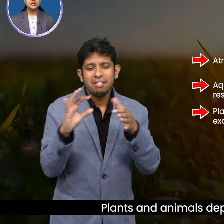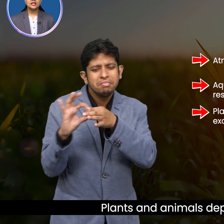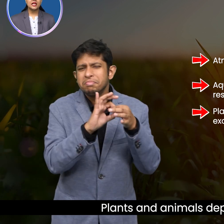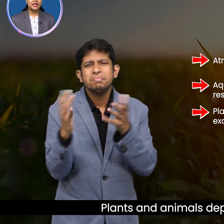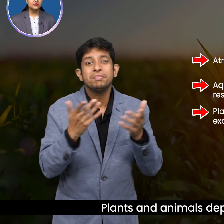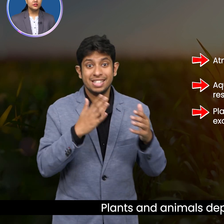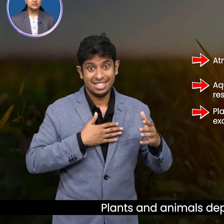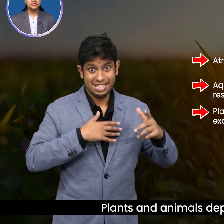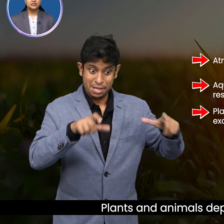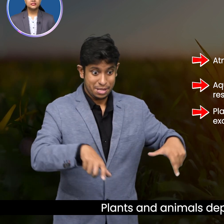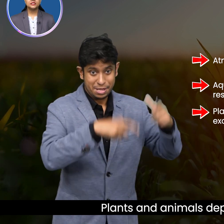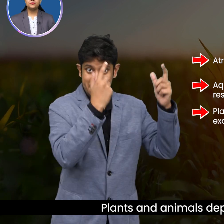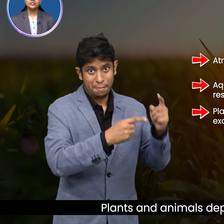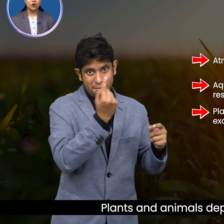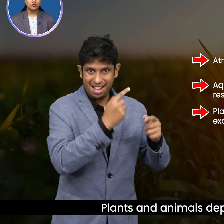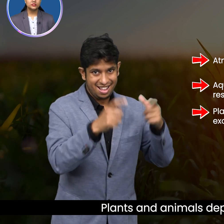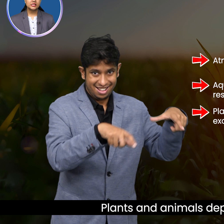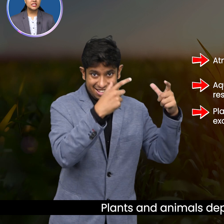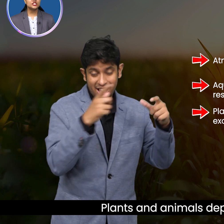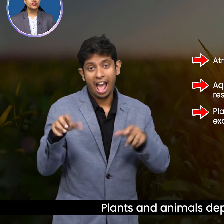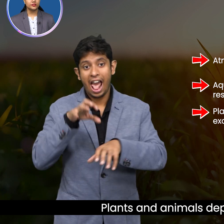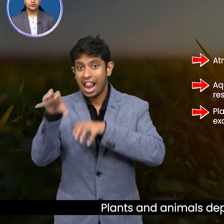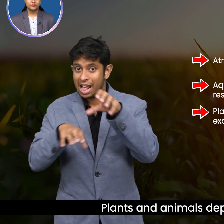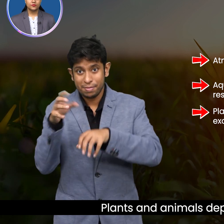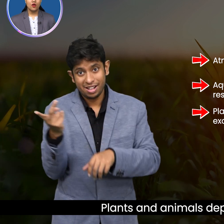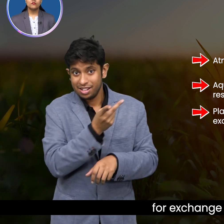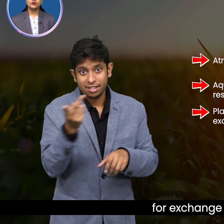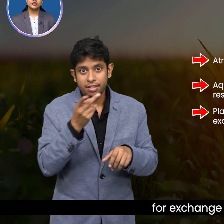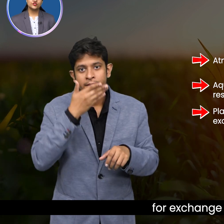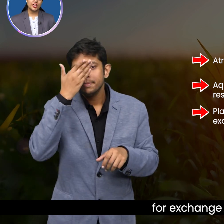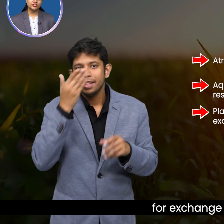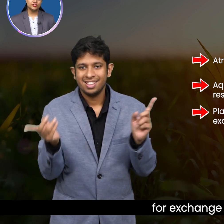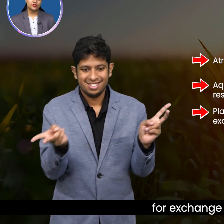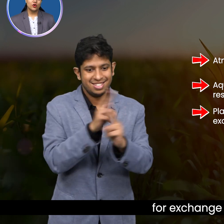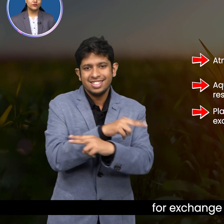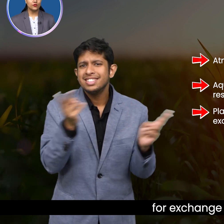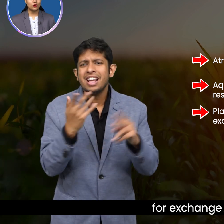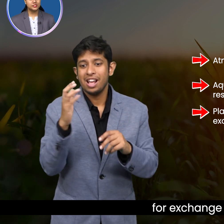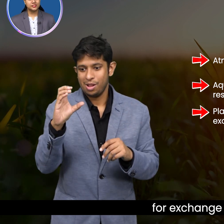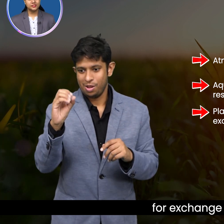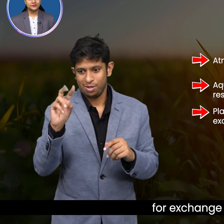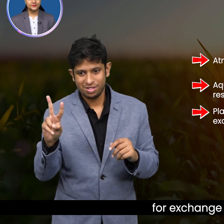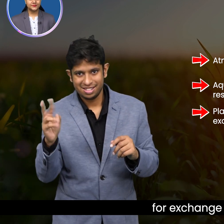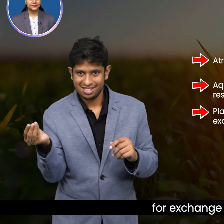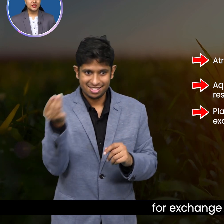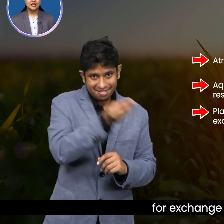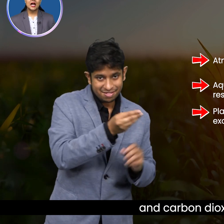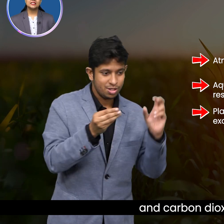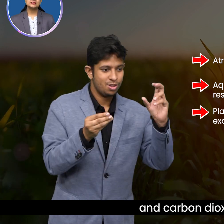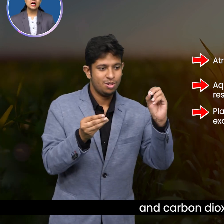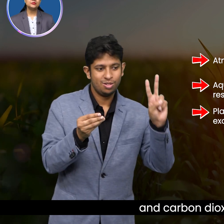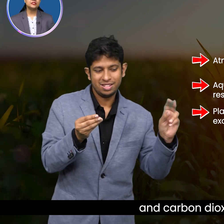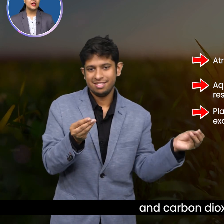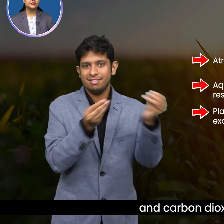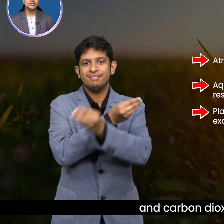Plants and animals depend on each other for exchange of oxygen